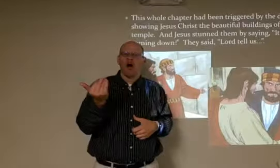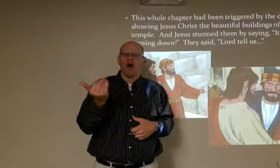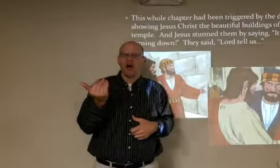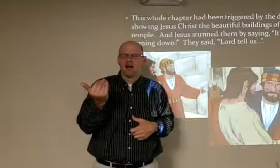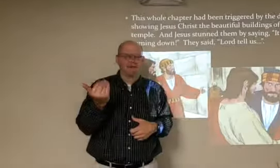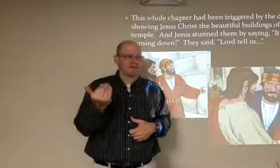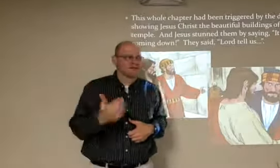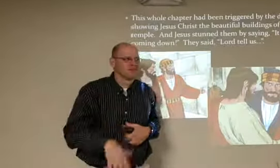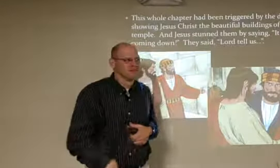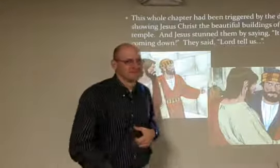us."